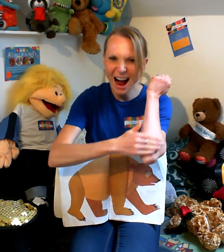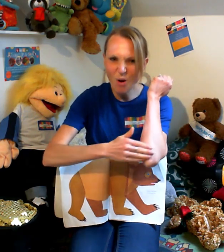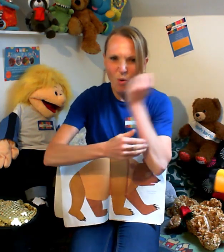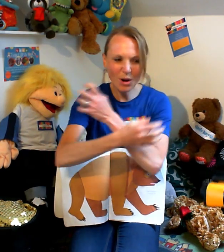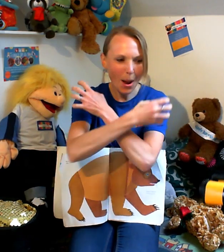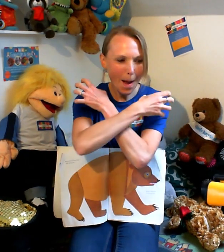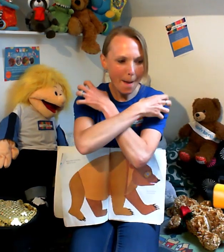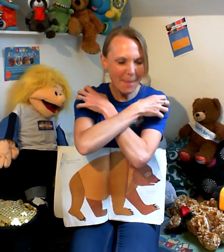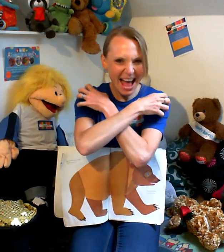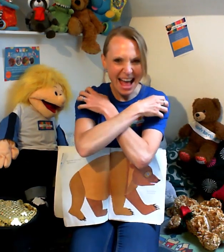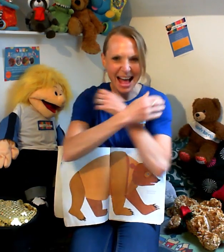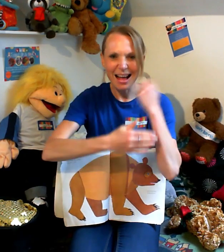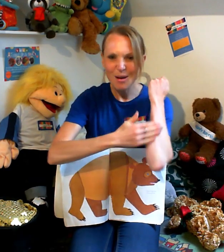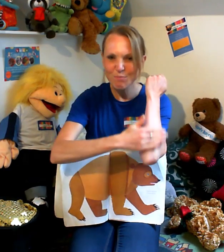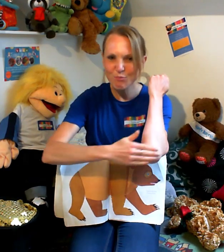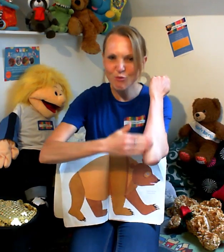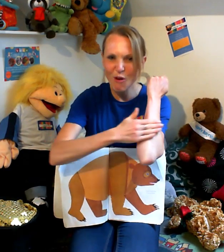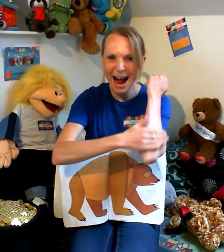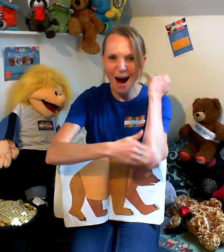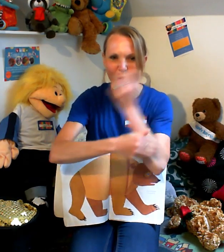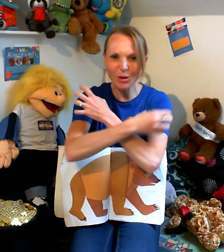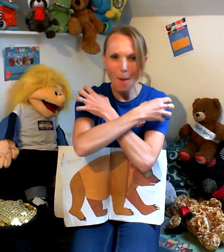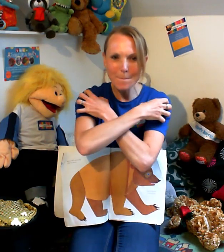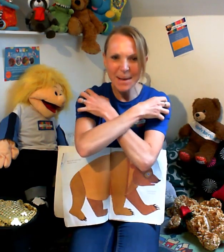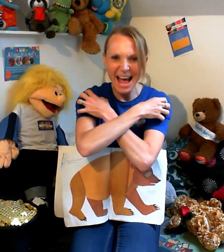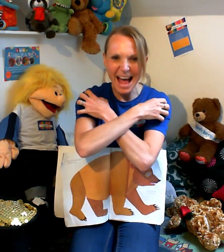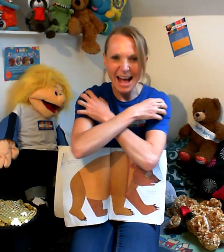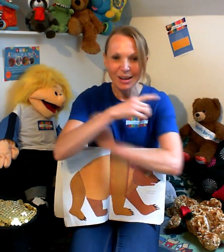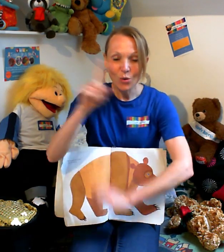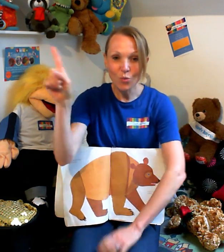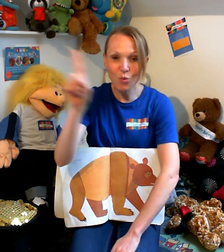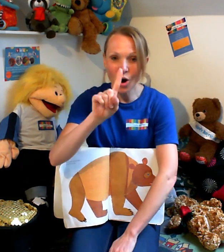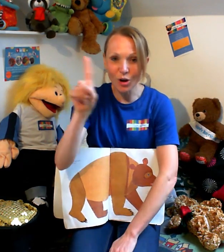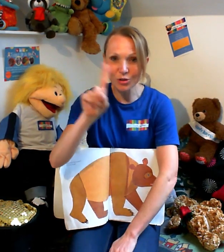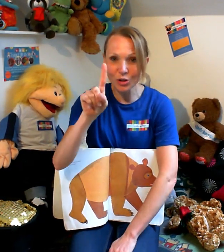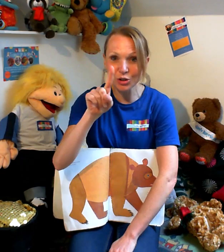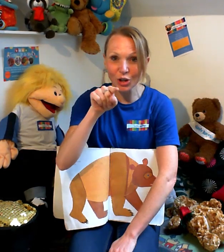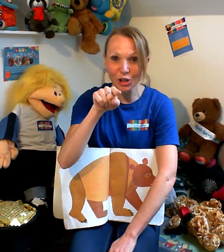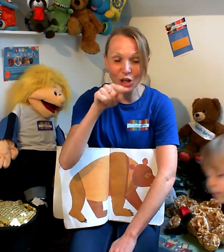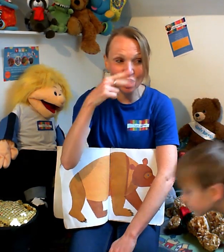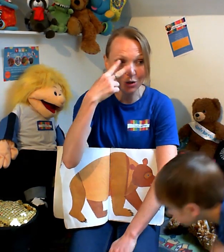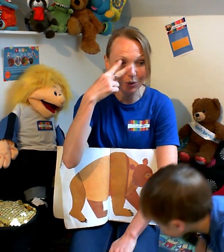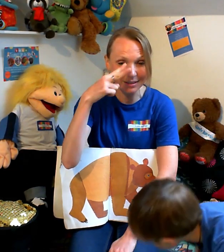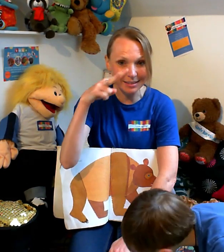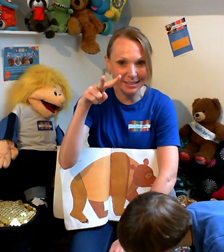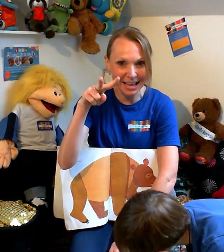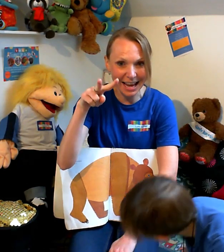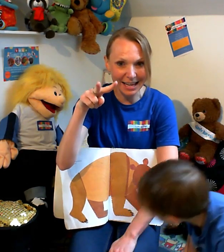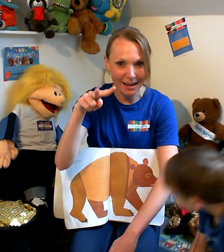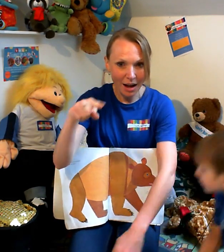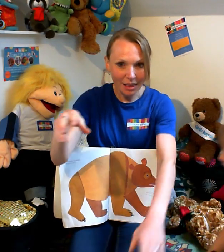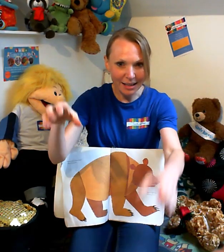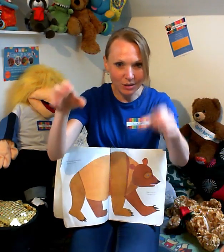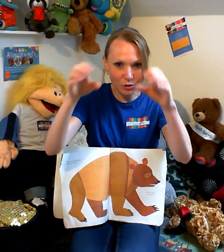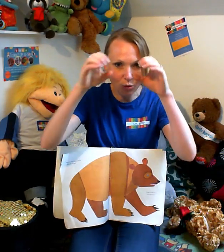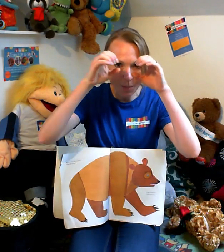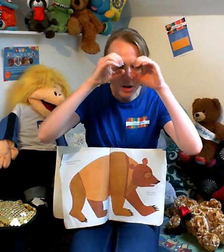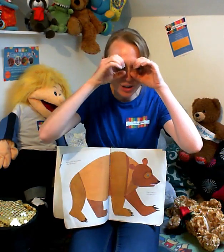brown bear. Brown bear. What do you see? Let's look through our